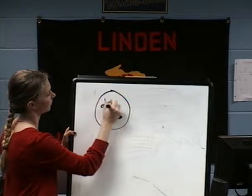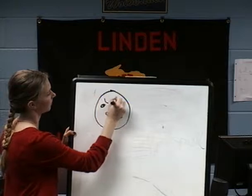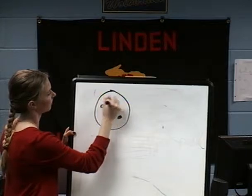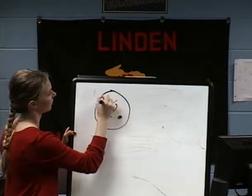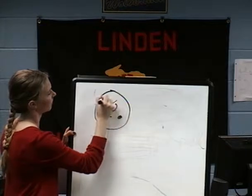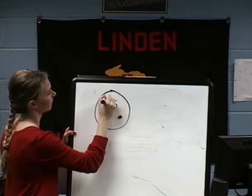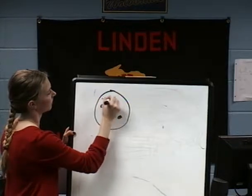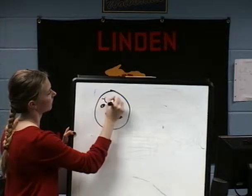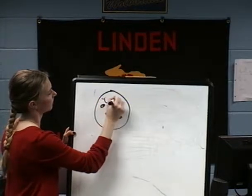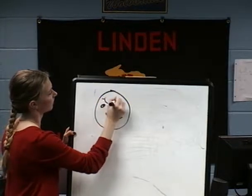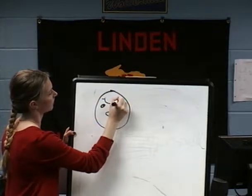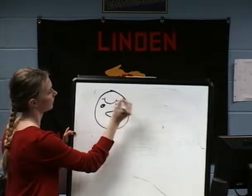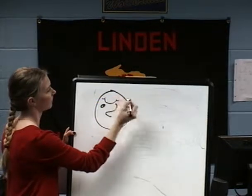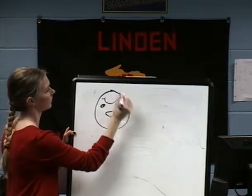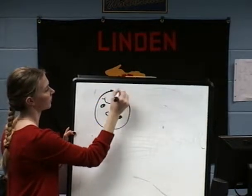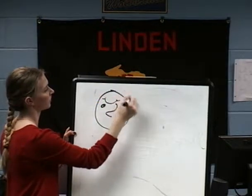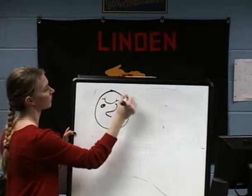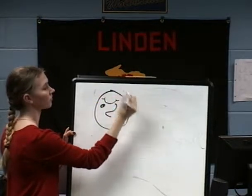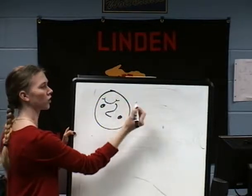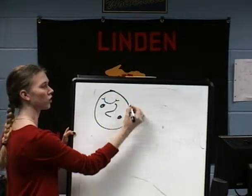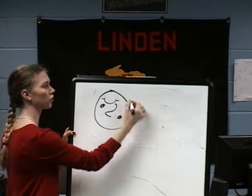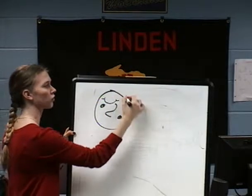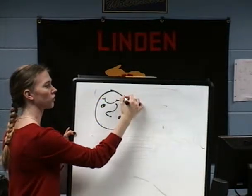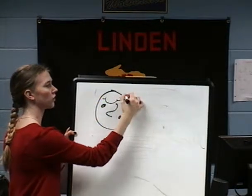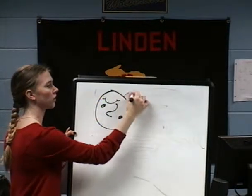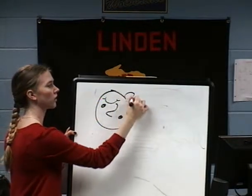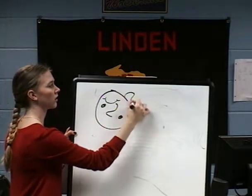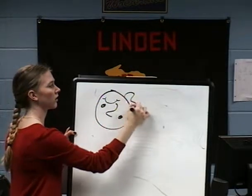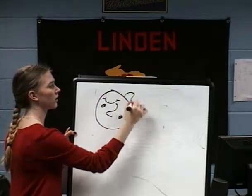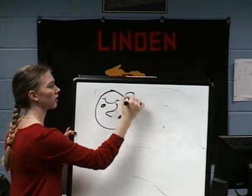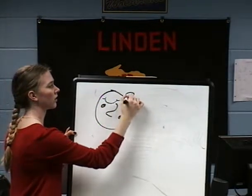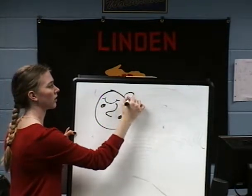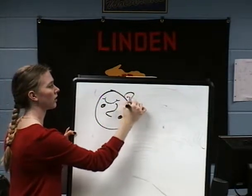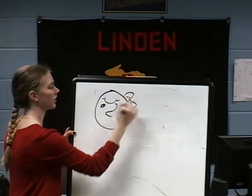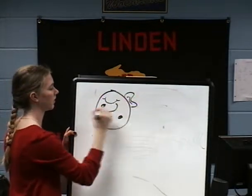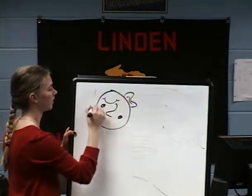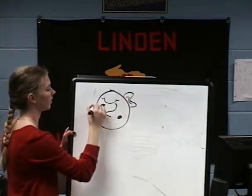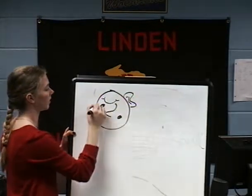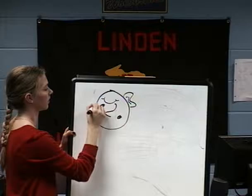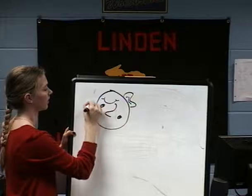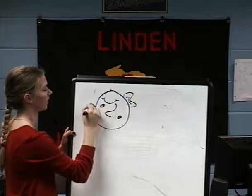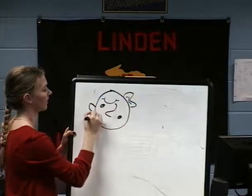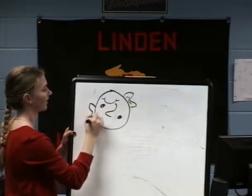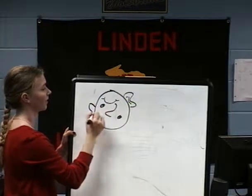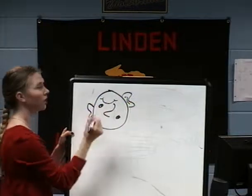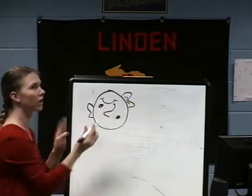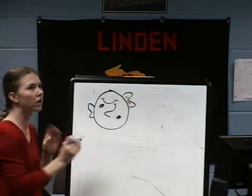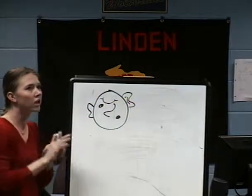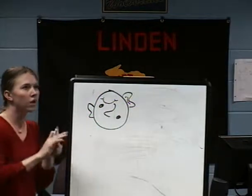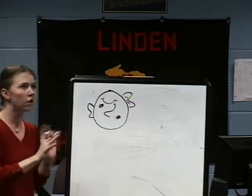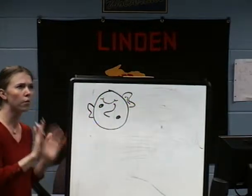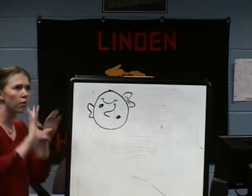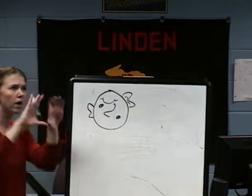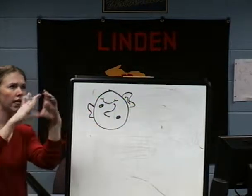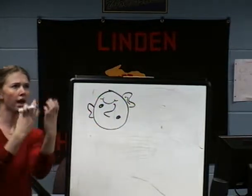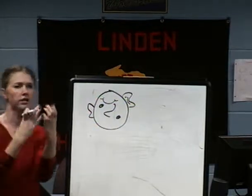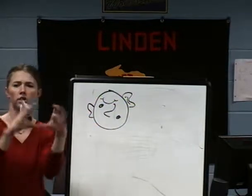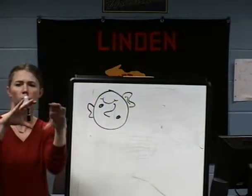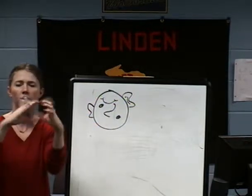Chef boy. Oh, no, I like the style. Okay. What is No, that? I know. Oh, look at